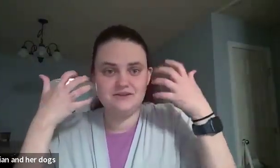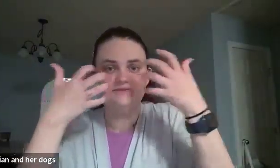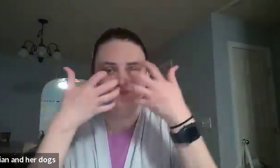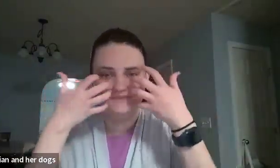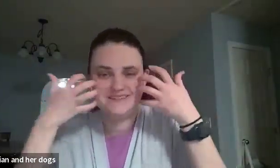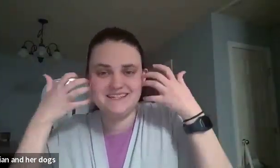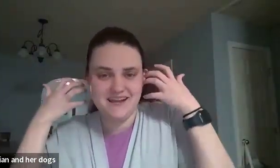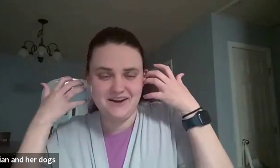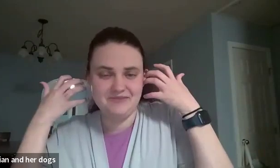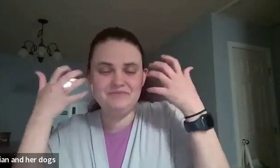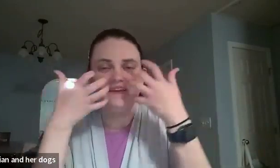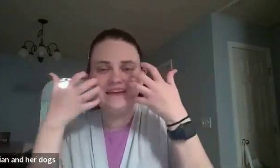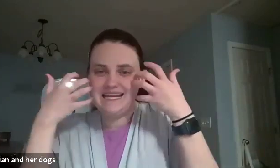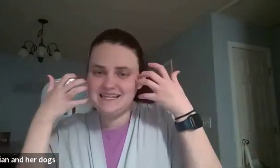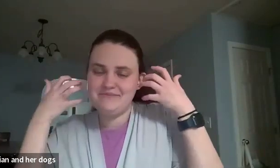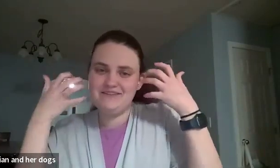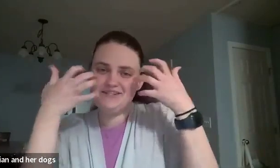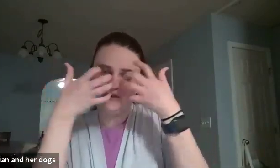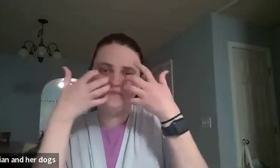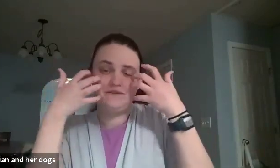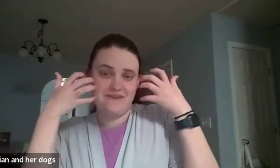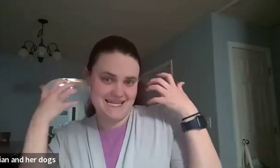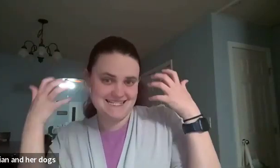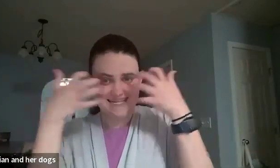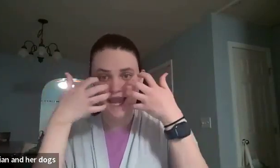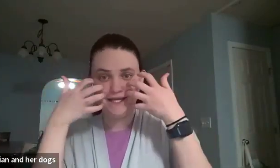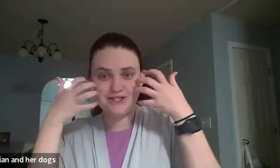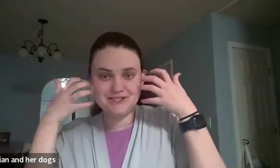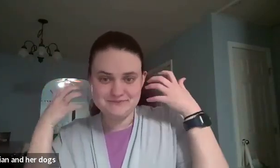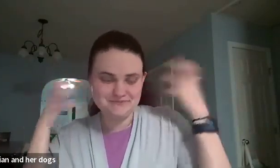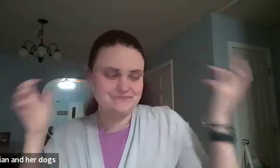tiger, tiger. It's like making the stripes on the face. Tiger.